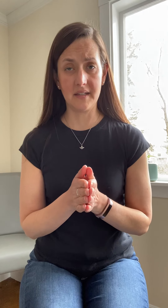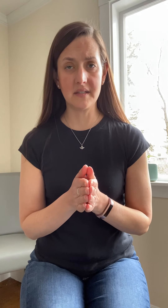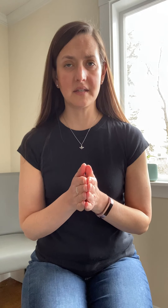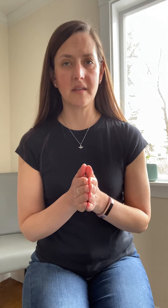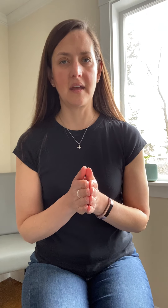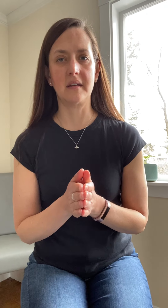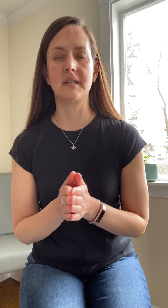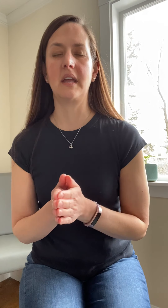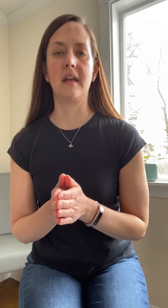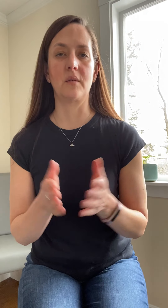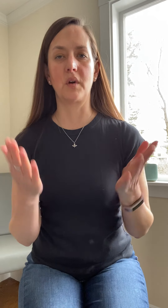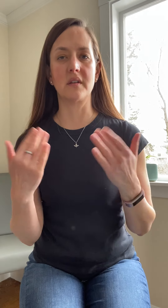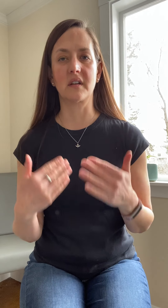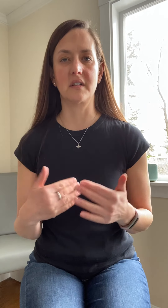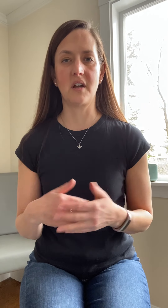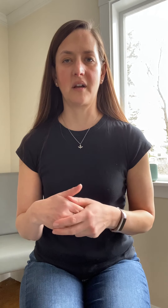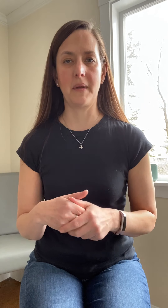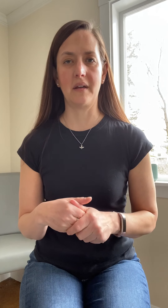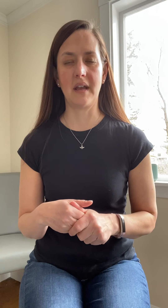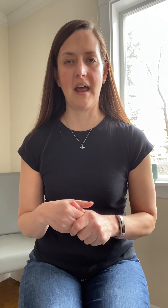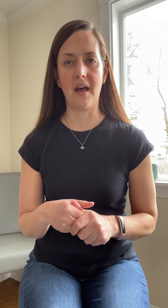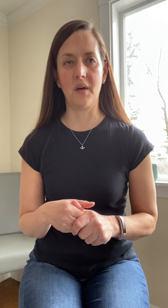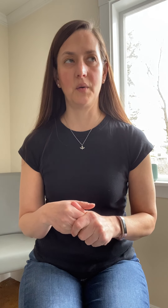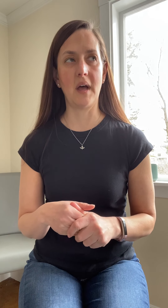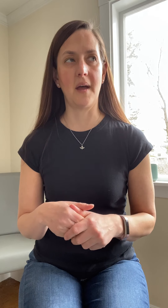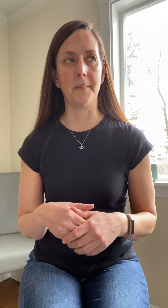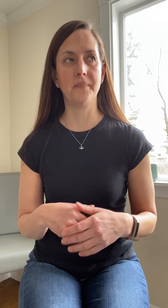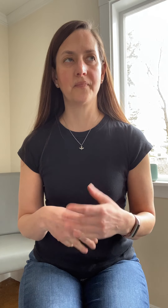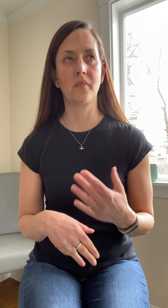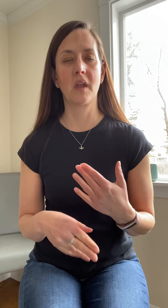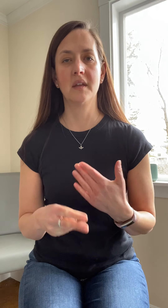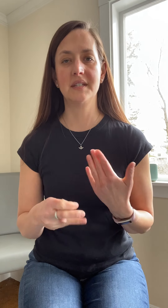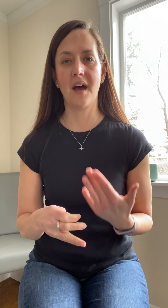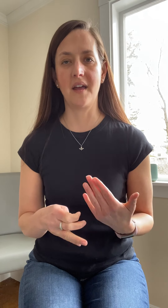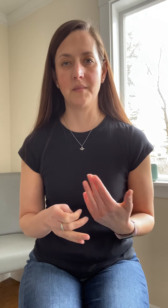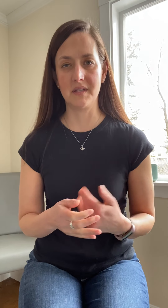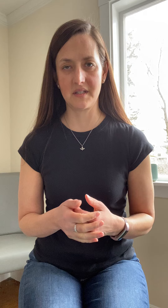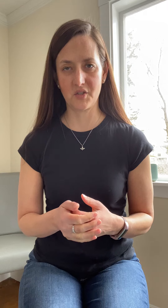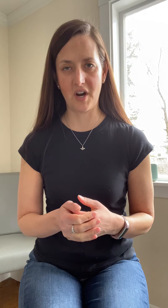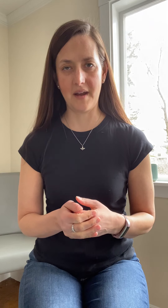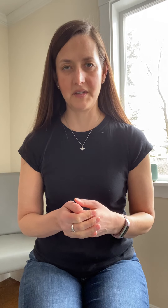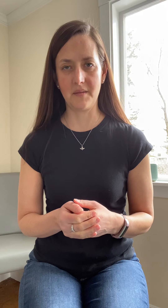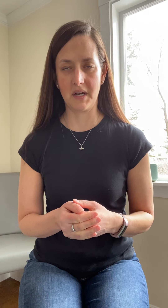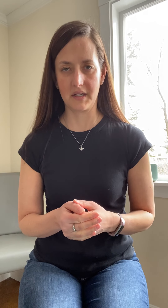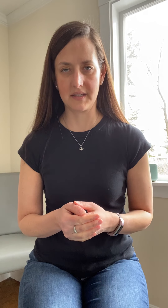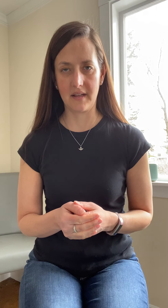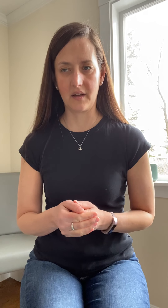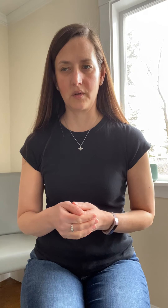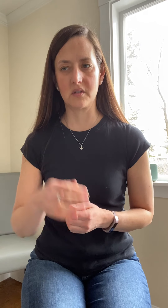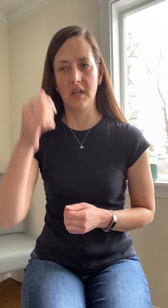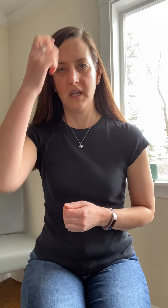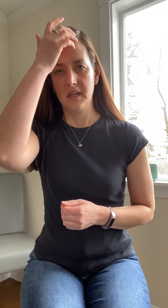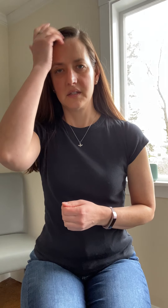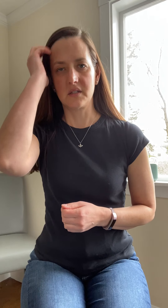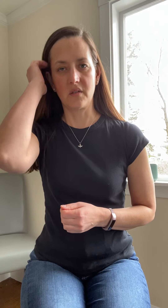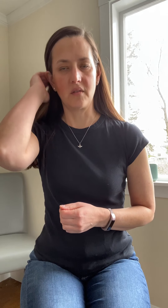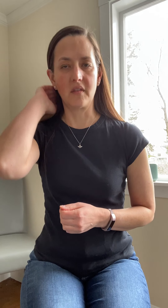signs and we're also going to talk about how time is described in American Sign Language. So